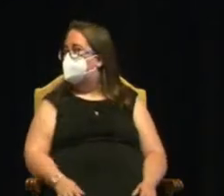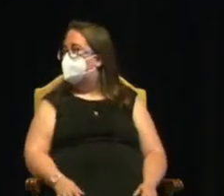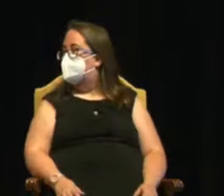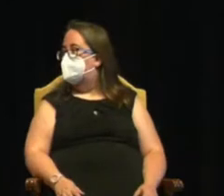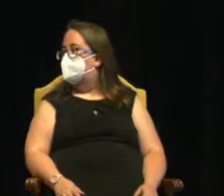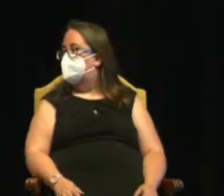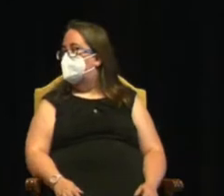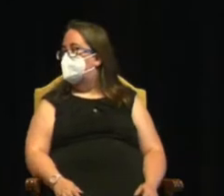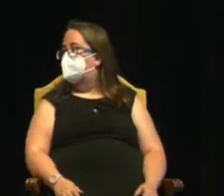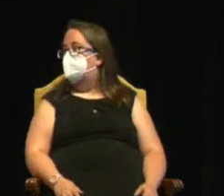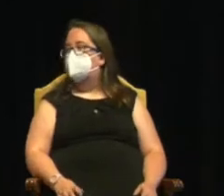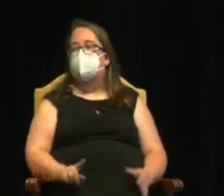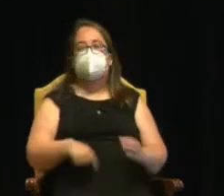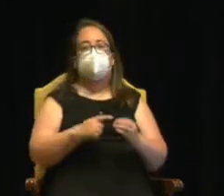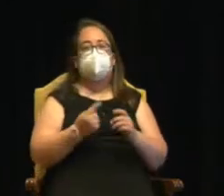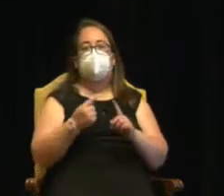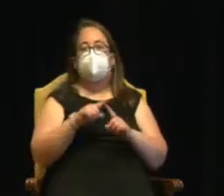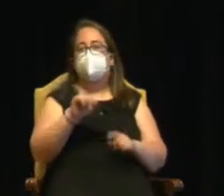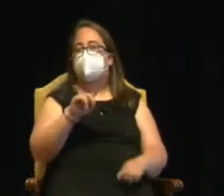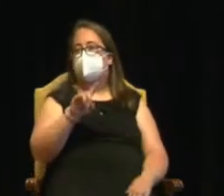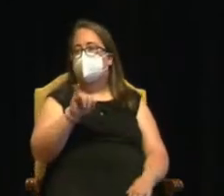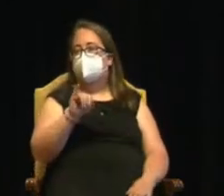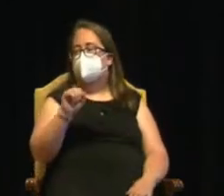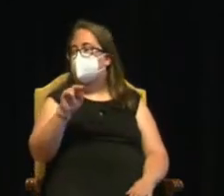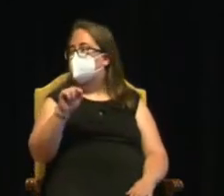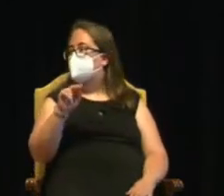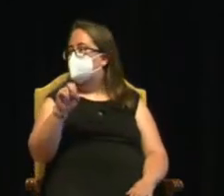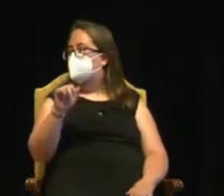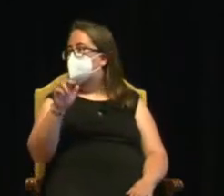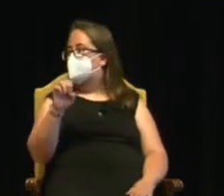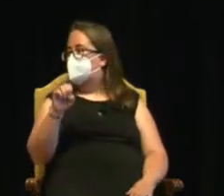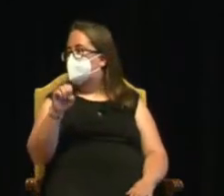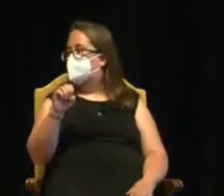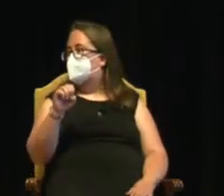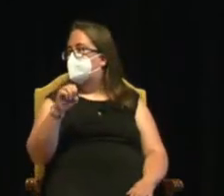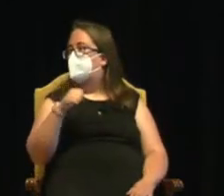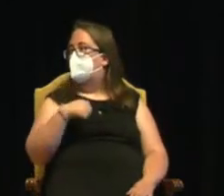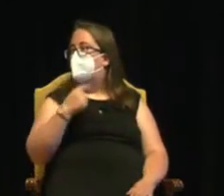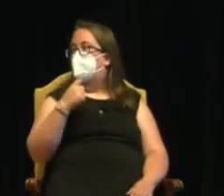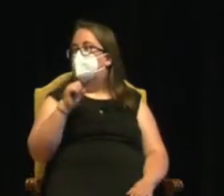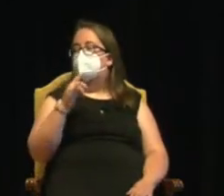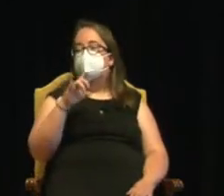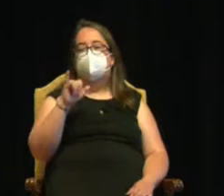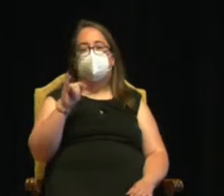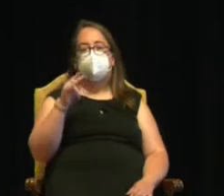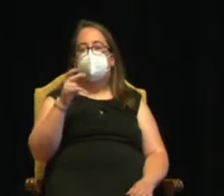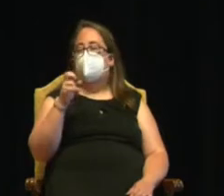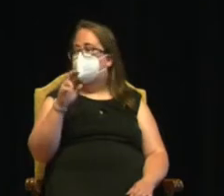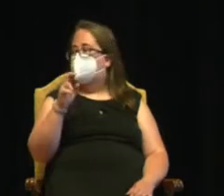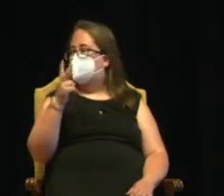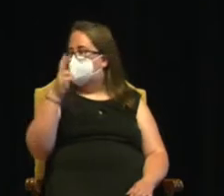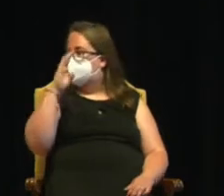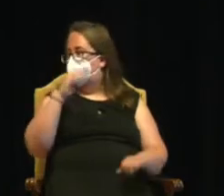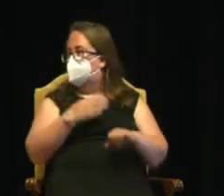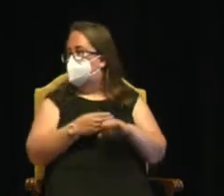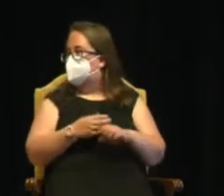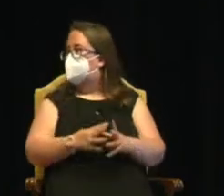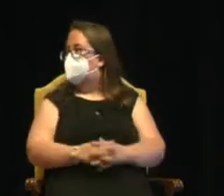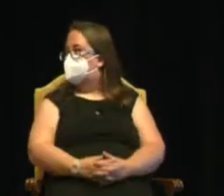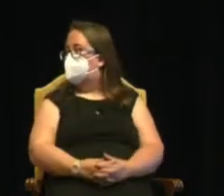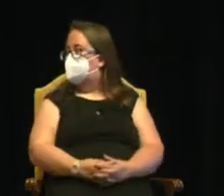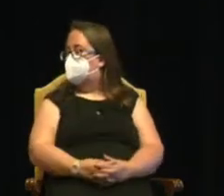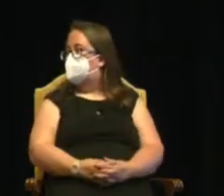lady in the lake. I am one of Shirley Parker's two sons. And I was wondering, you